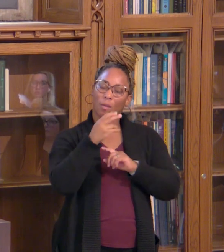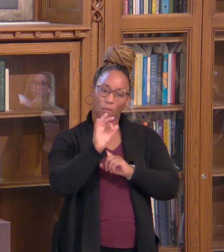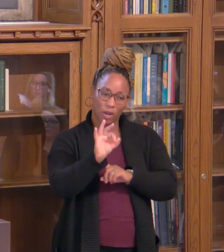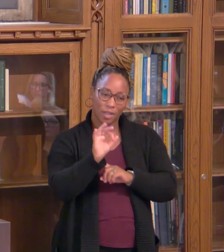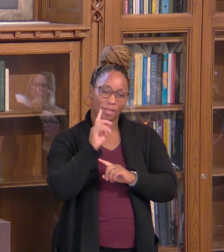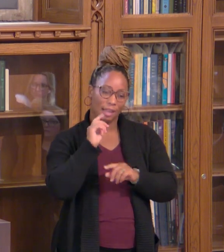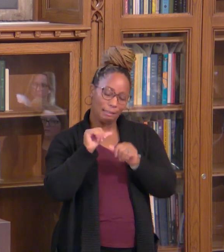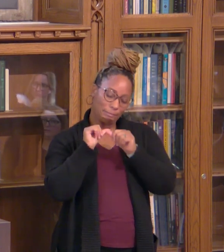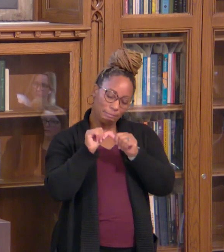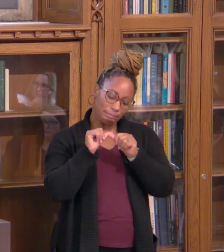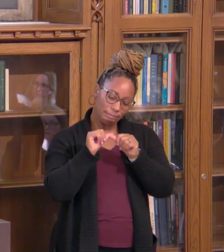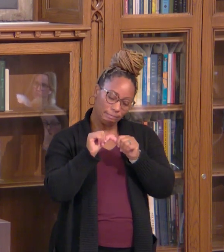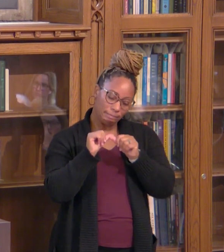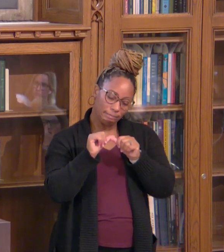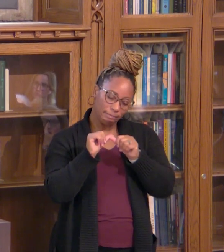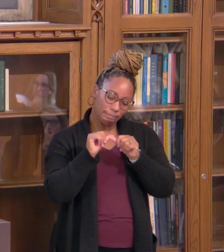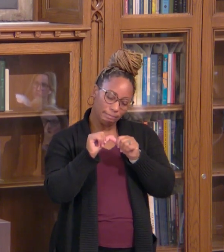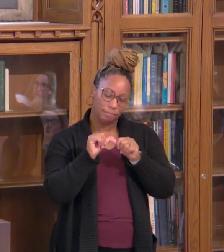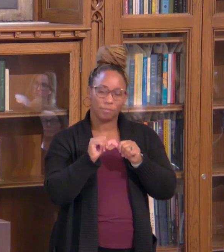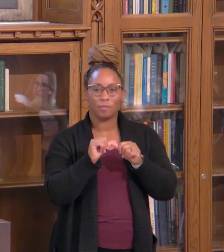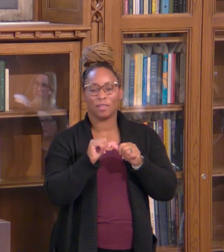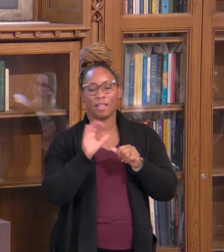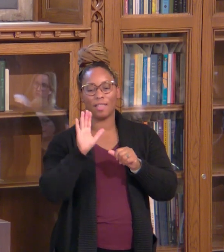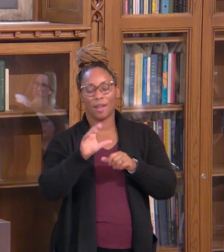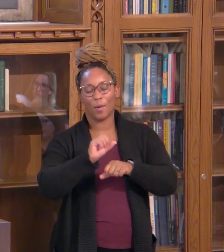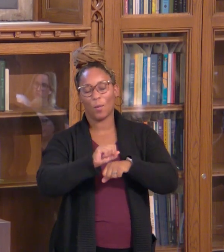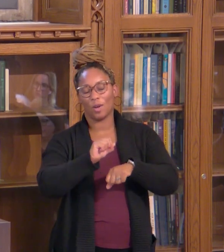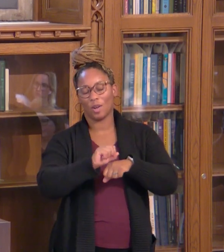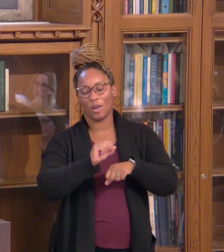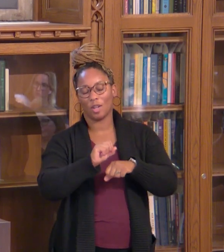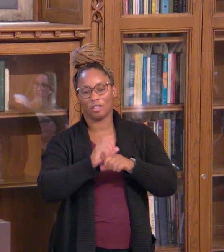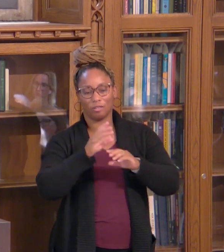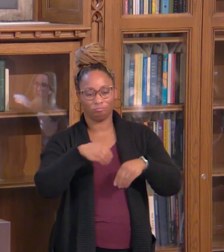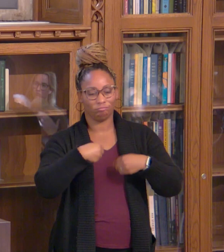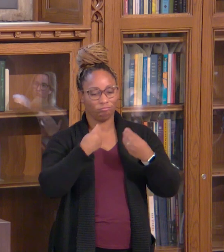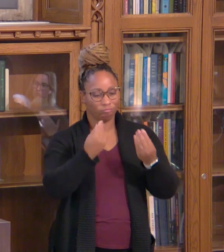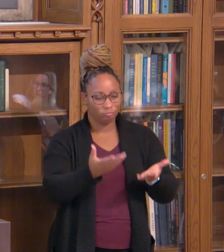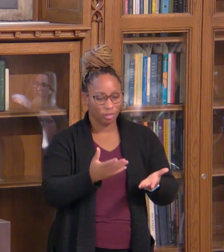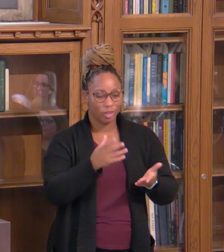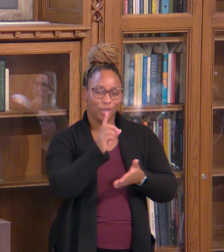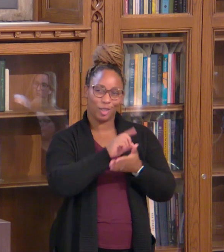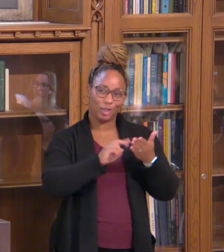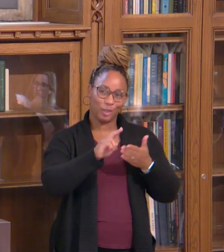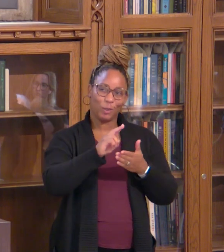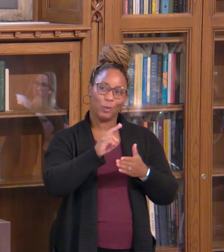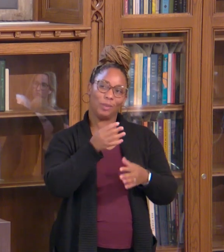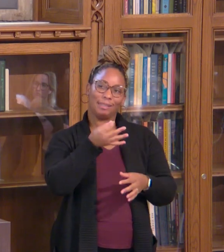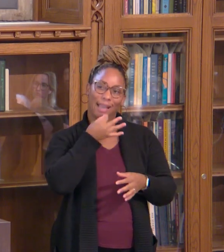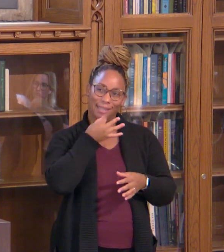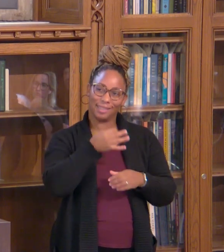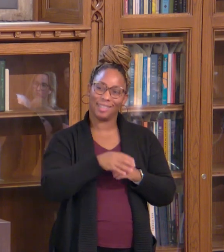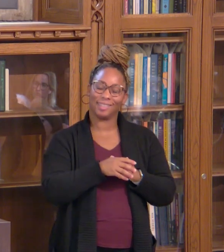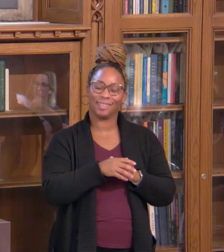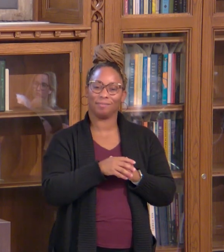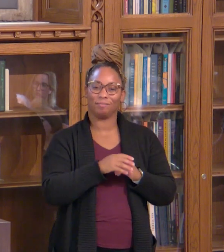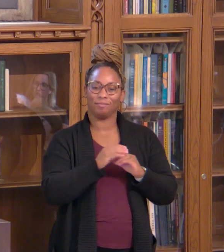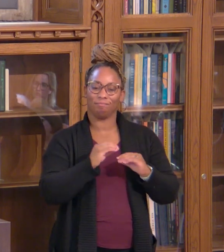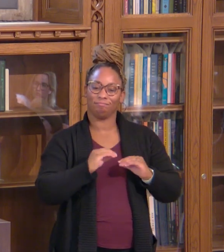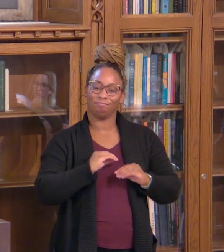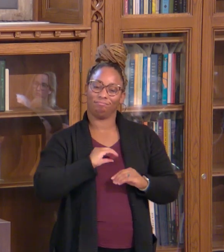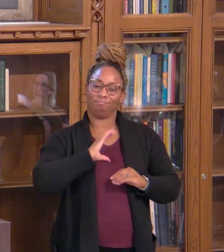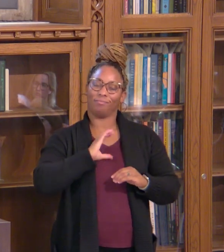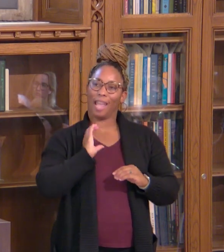have continued uh their work contributed to Duke's Excellence lifted our